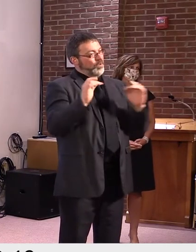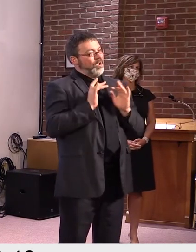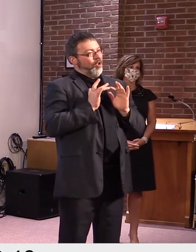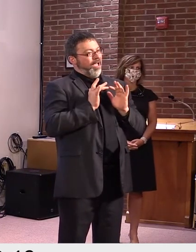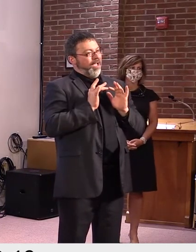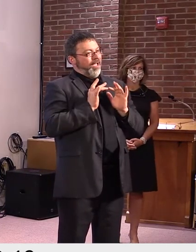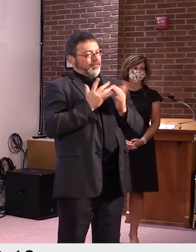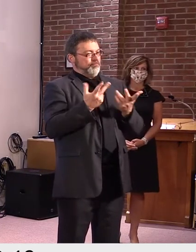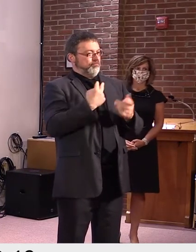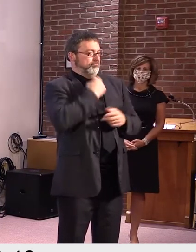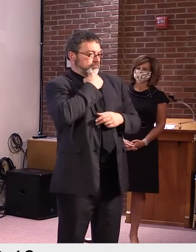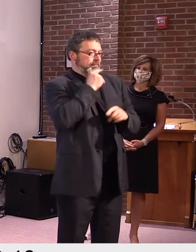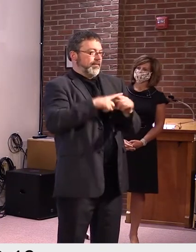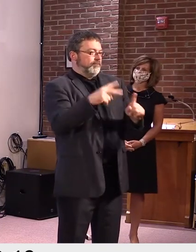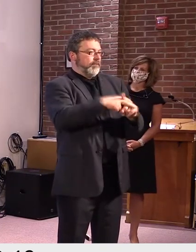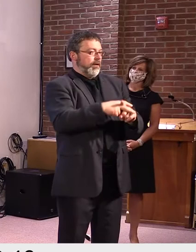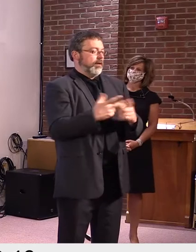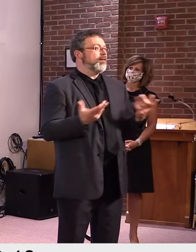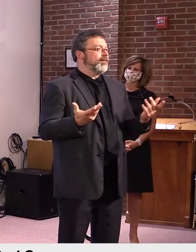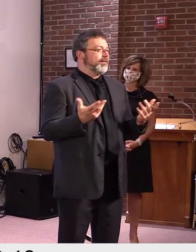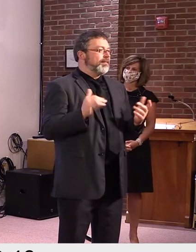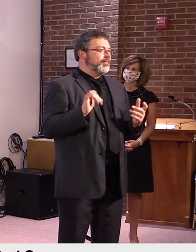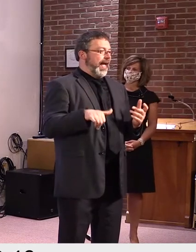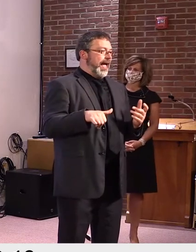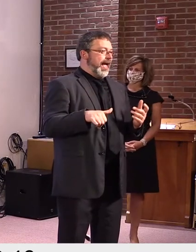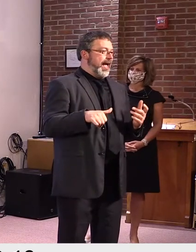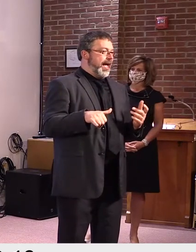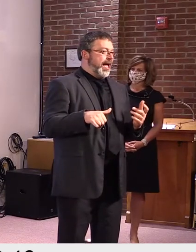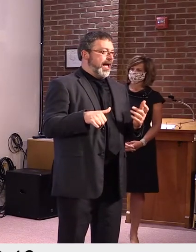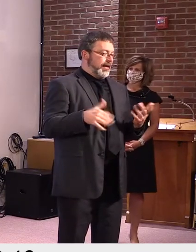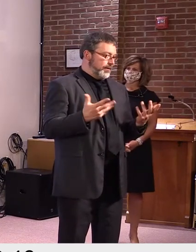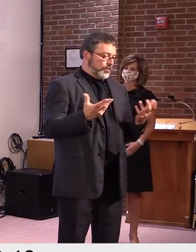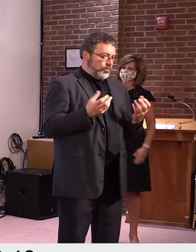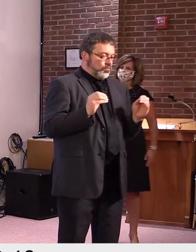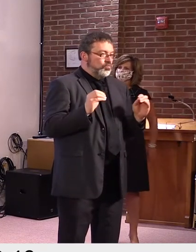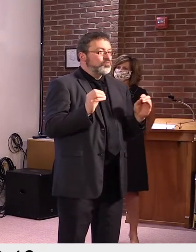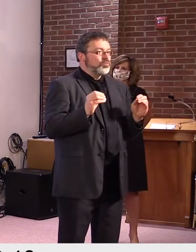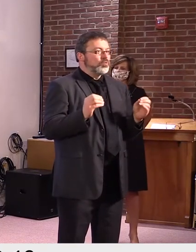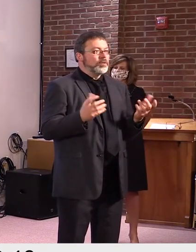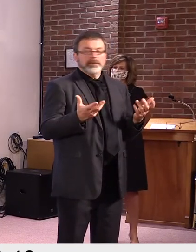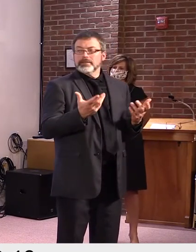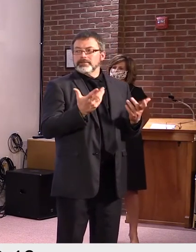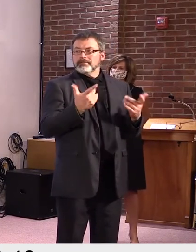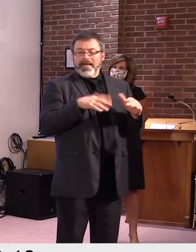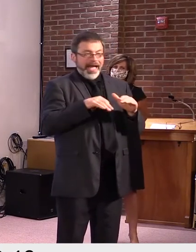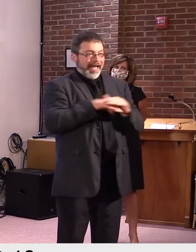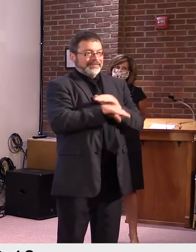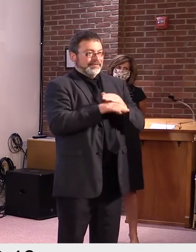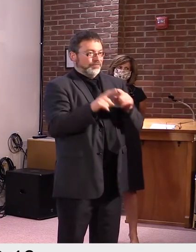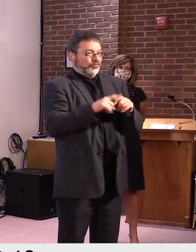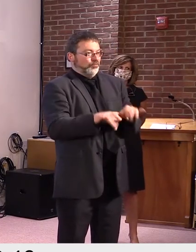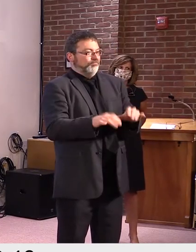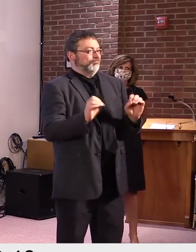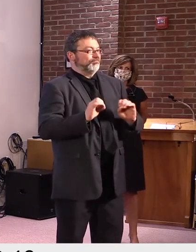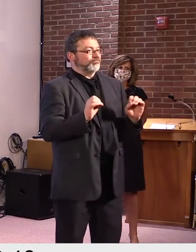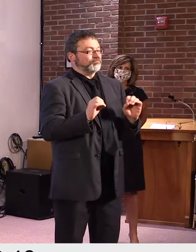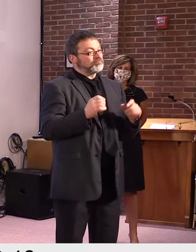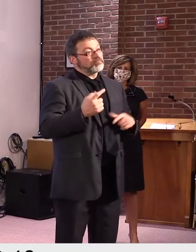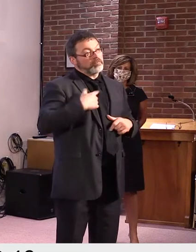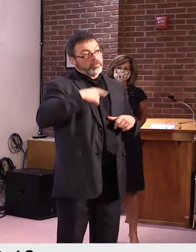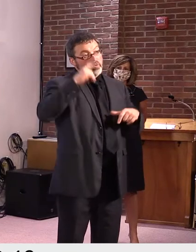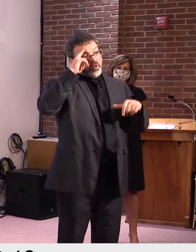with broadband limitations. So we are asking a variety of situations to hopefully make a positive